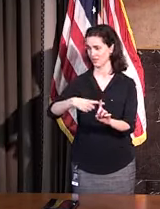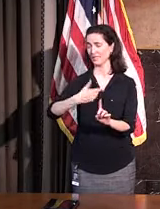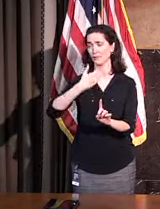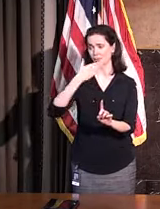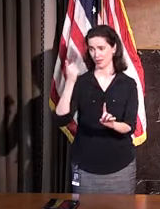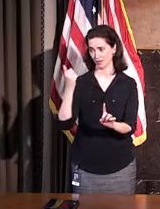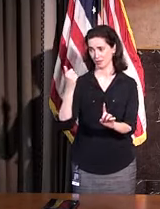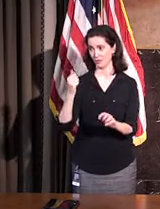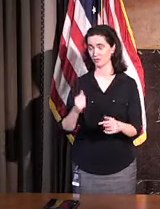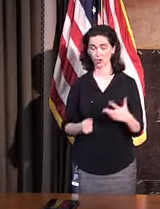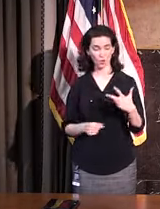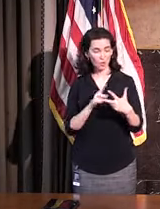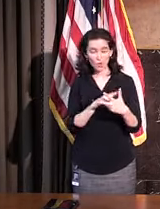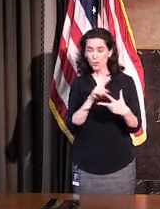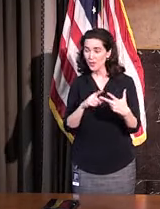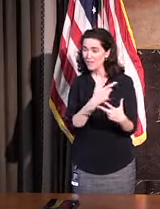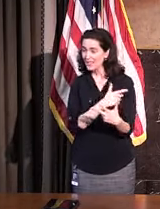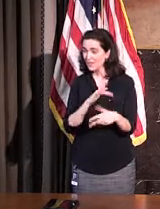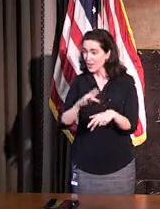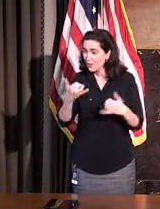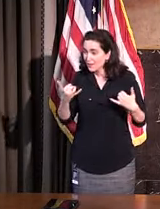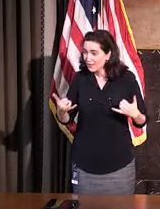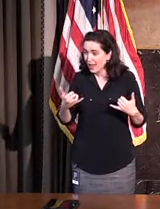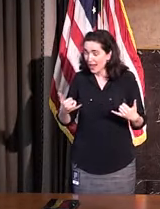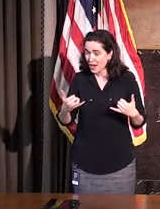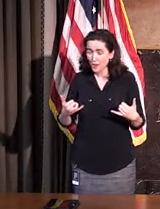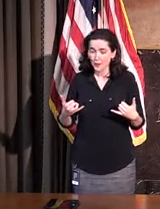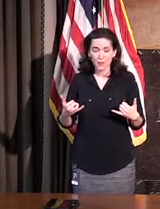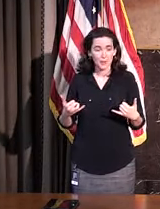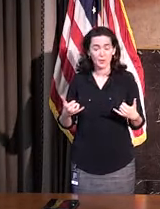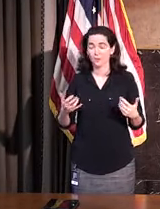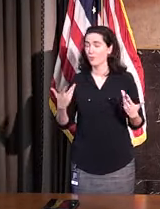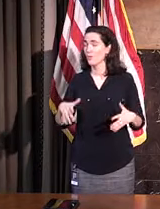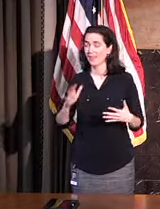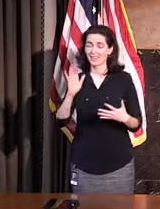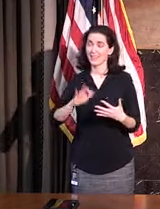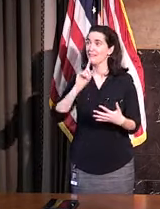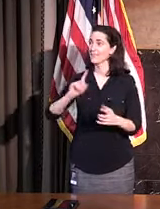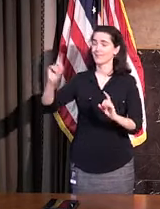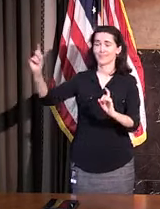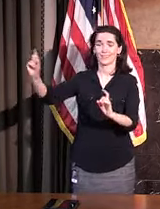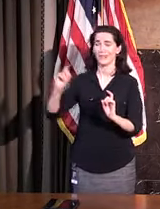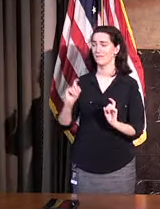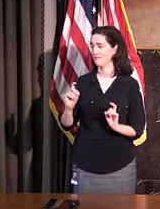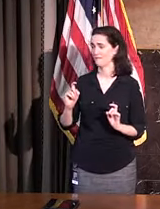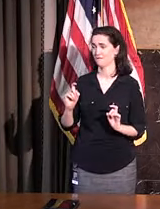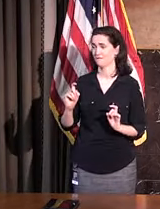have these three vaccines available right now is an absolute gift. And we're going to use that to the maximum